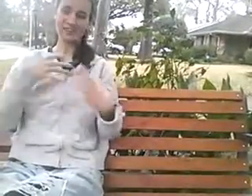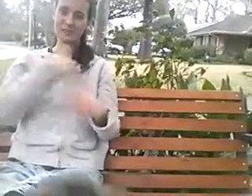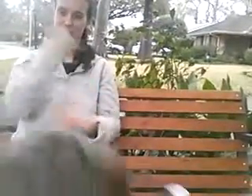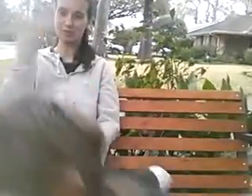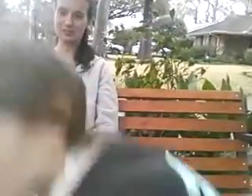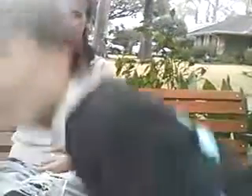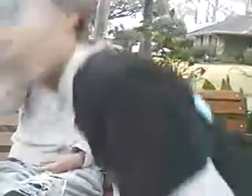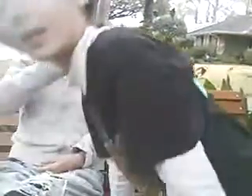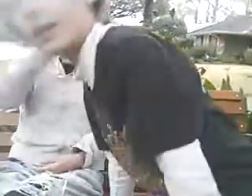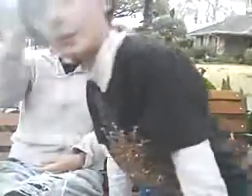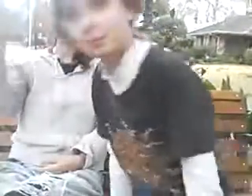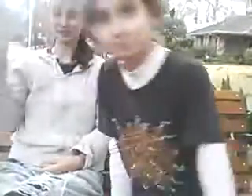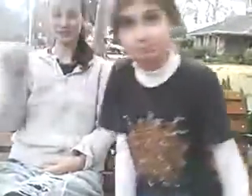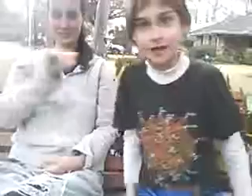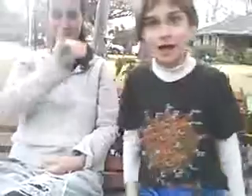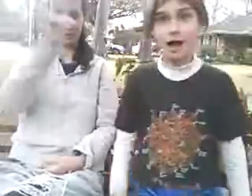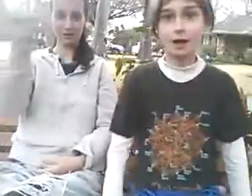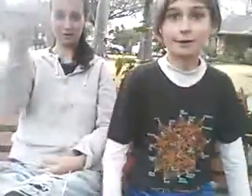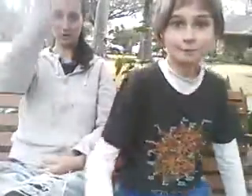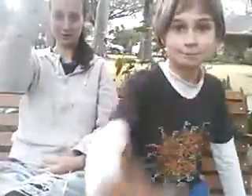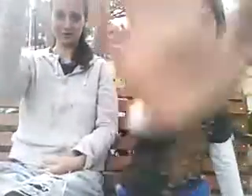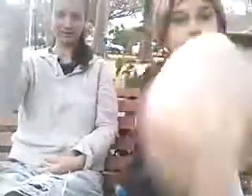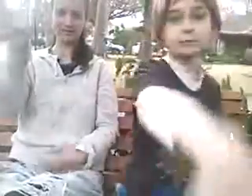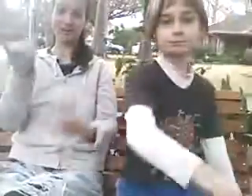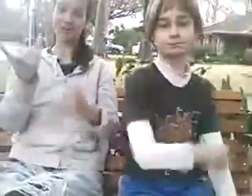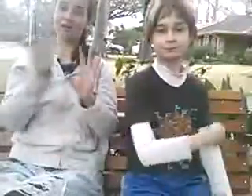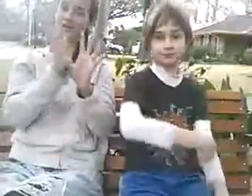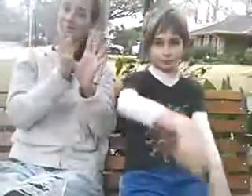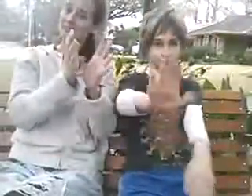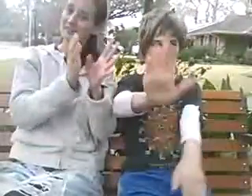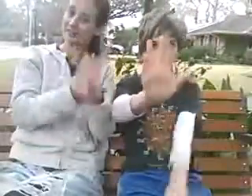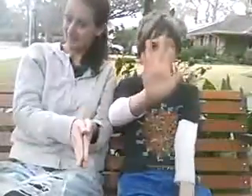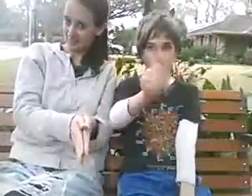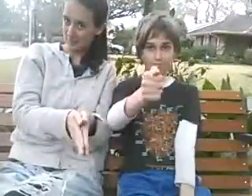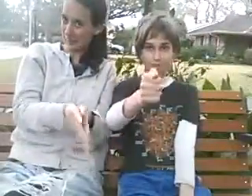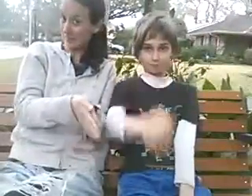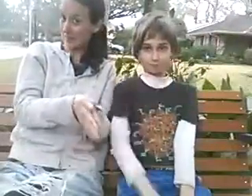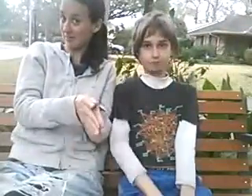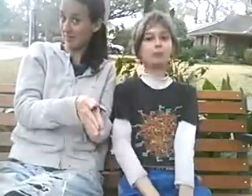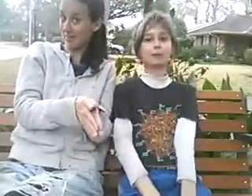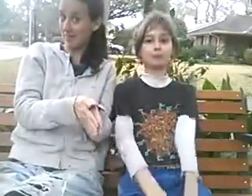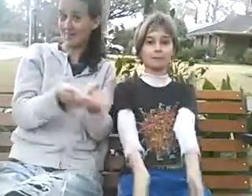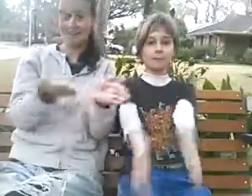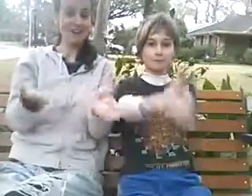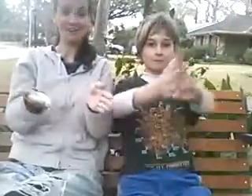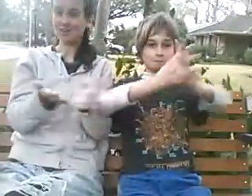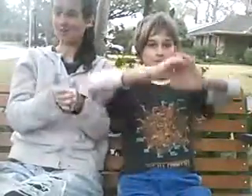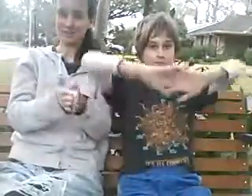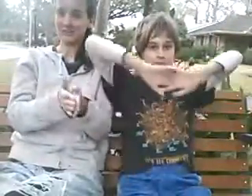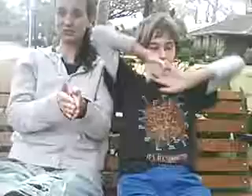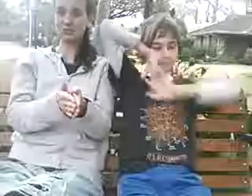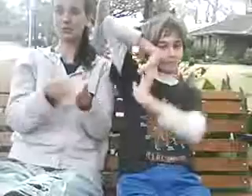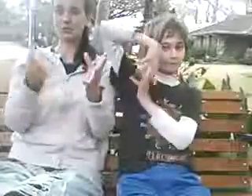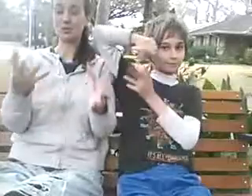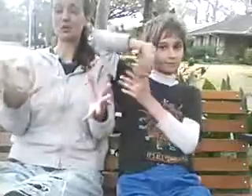it really makes Hello. a difference where you put this. Now, your baby, on the other hand, is not going to do